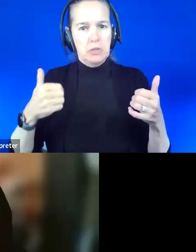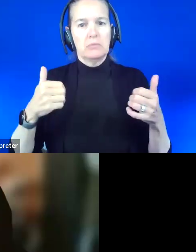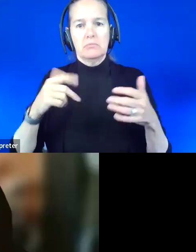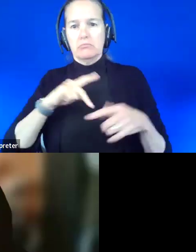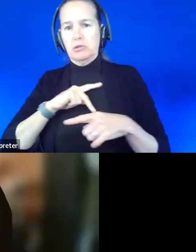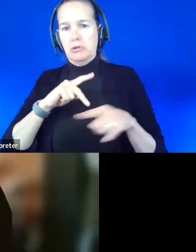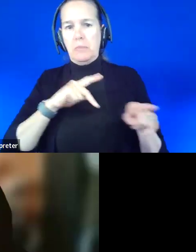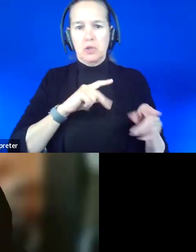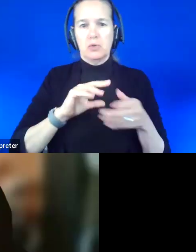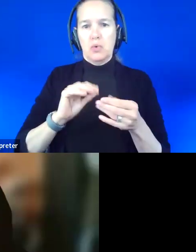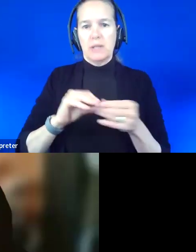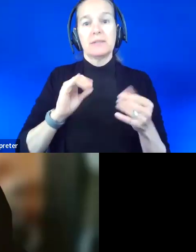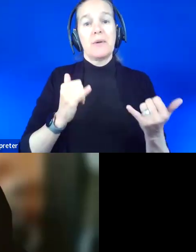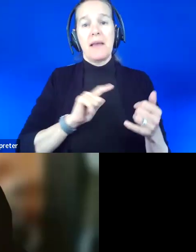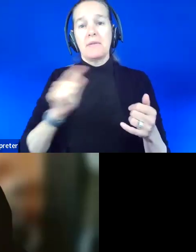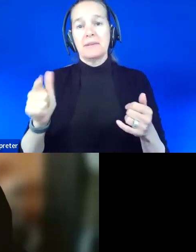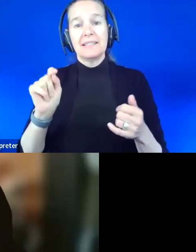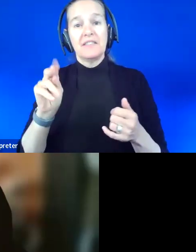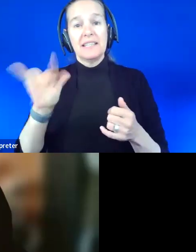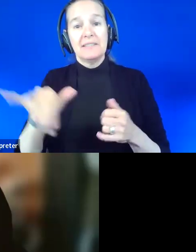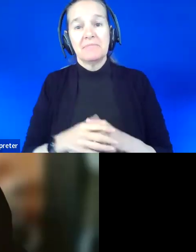it back to Tiffany.